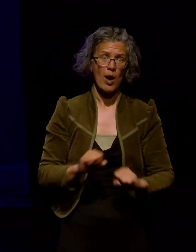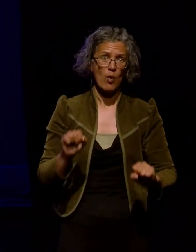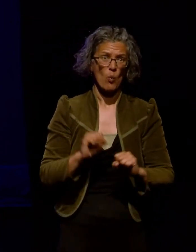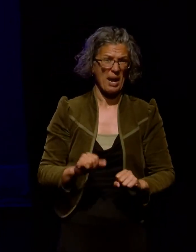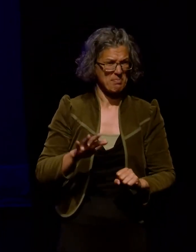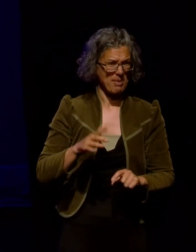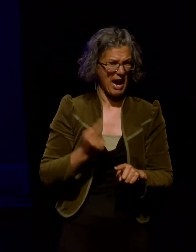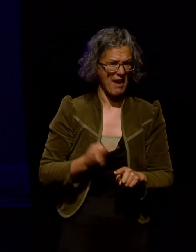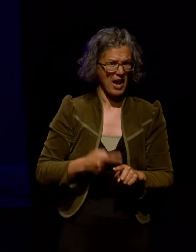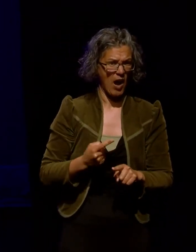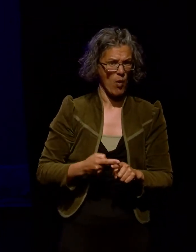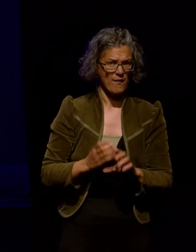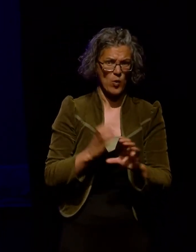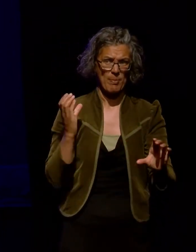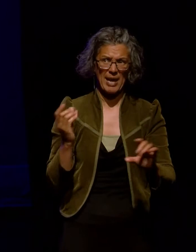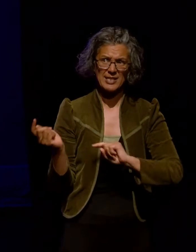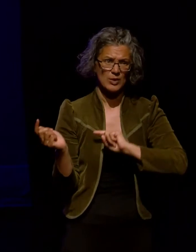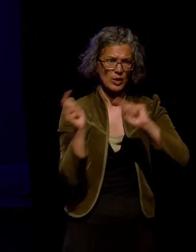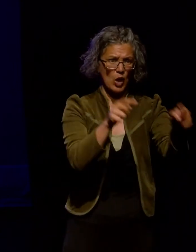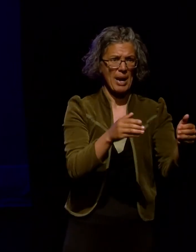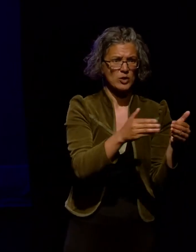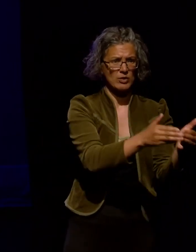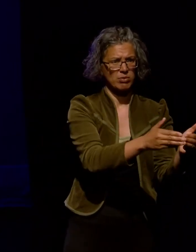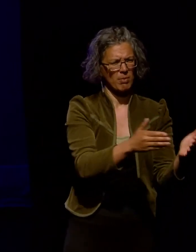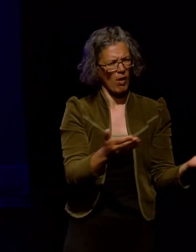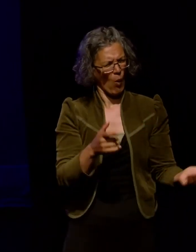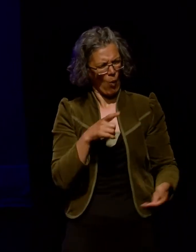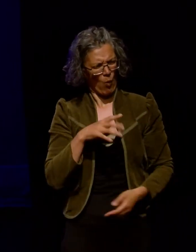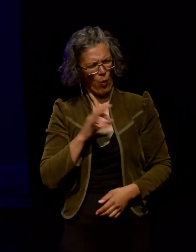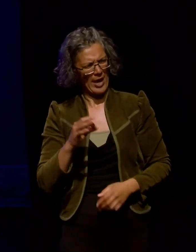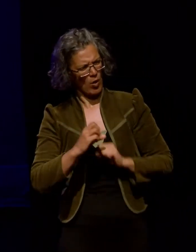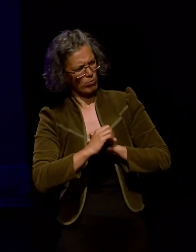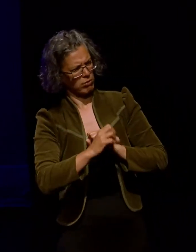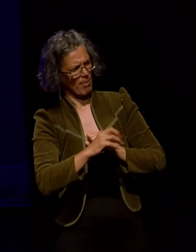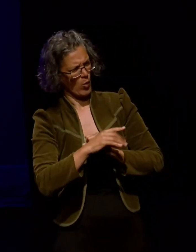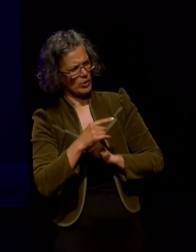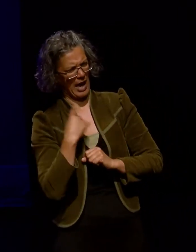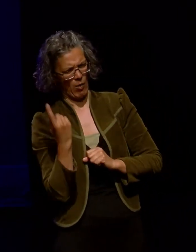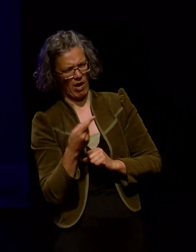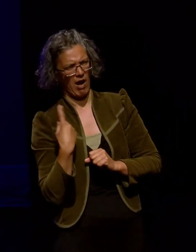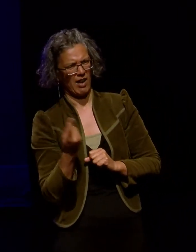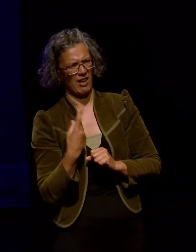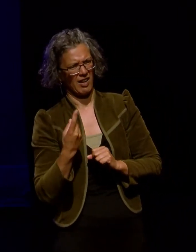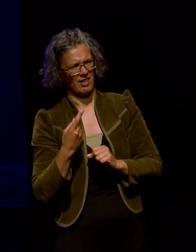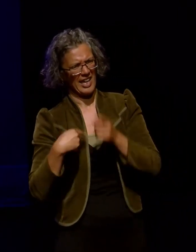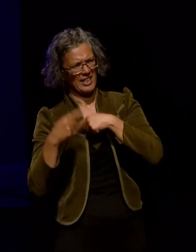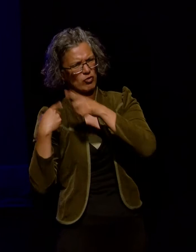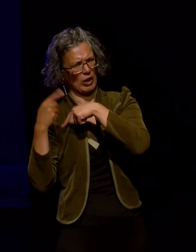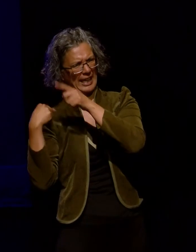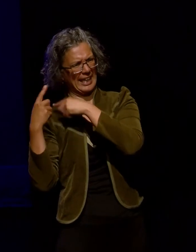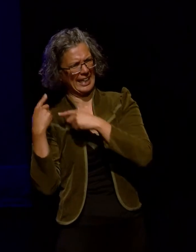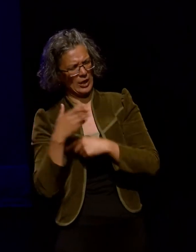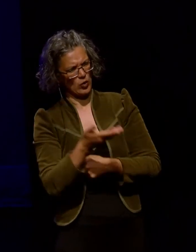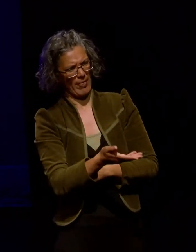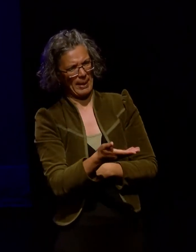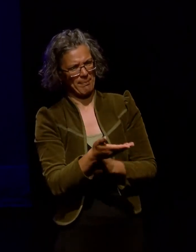half an hour before the bus arrives. What if we could promote heritage to these people with nothing more than their phones, rather than waiting for them